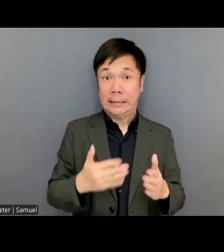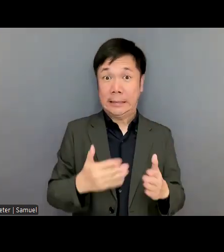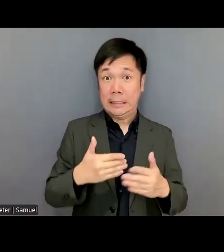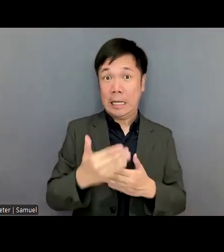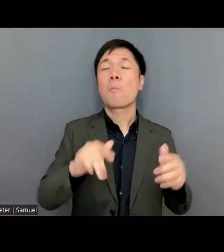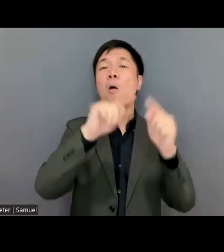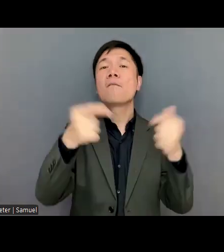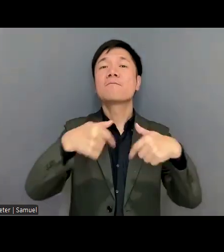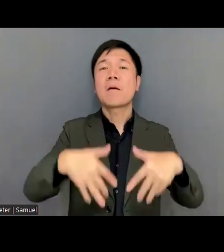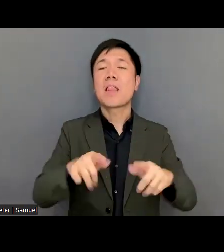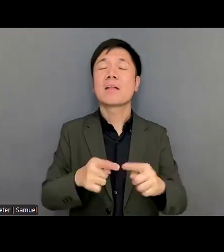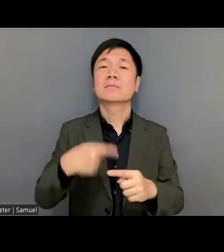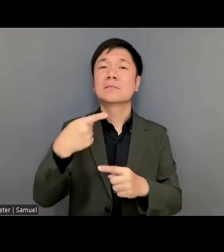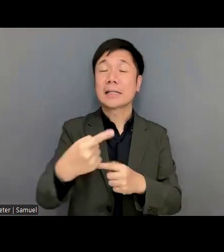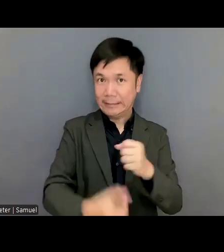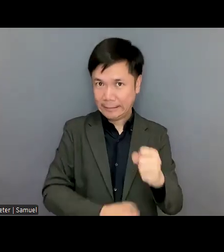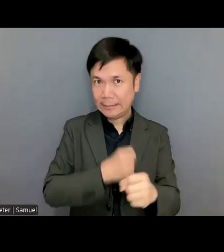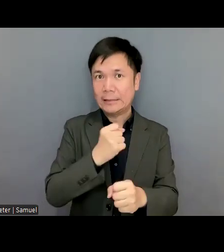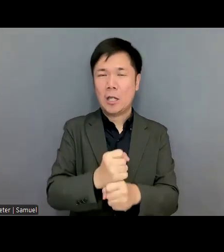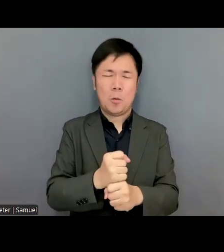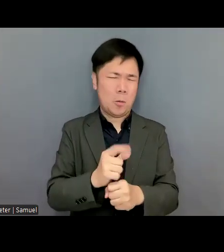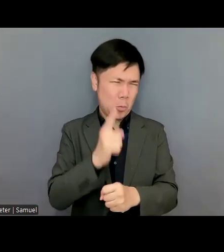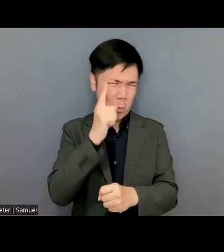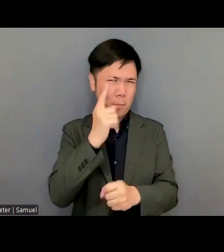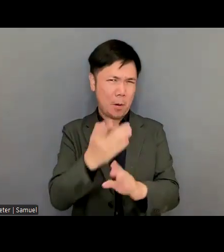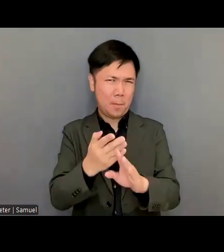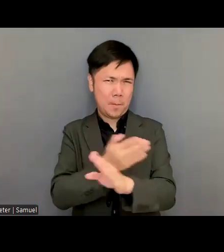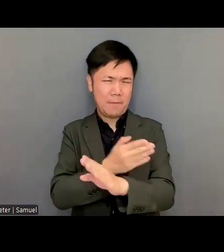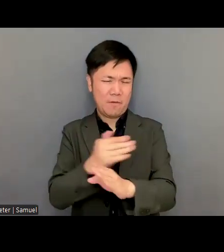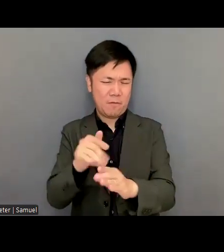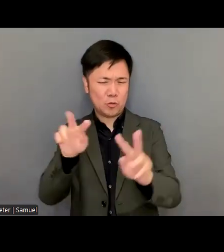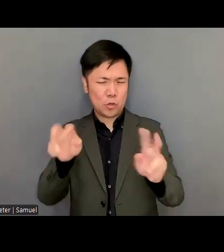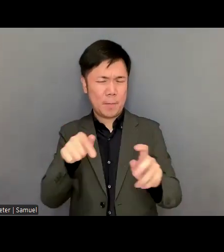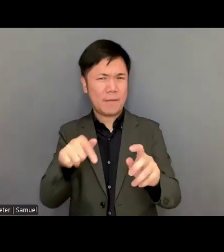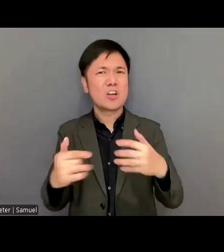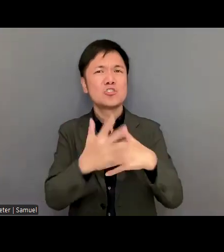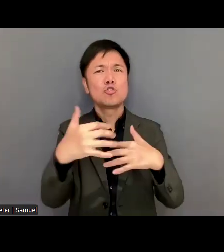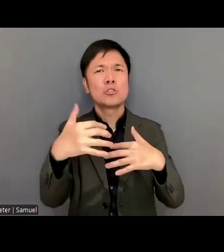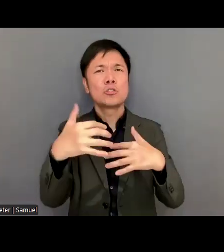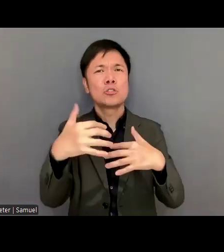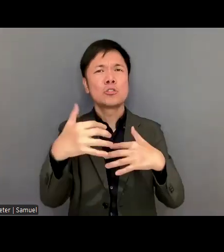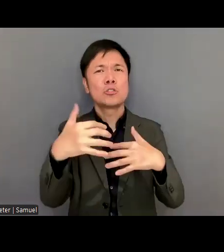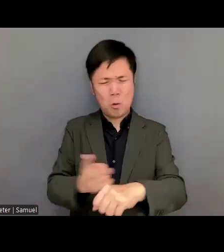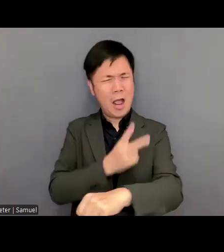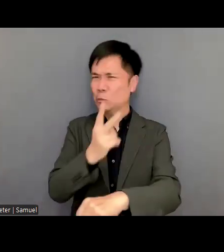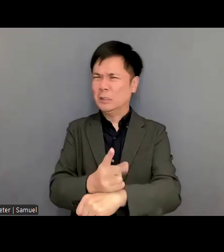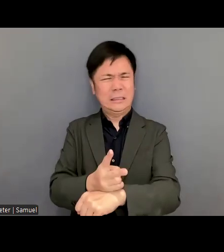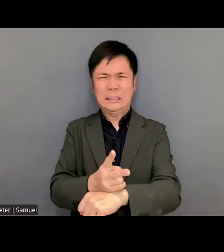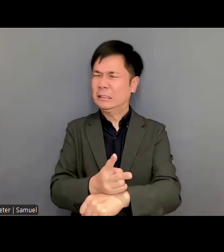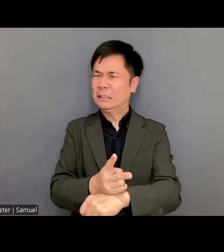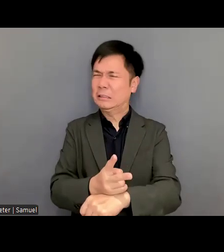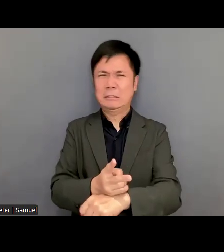for next year. Hopefully, we will be scheduling one more for Indigenous, because we consider that 2 hours are not enough to discuss more about